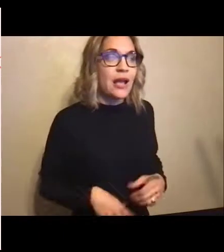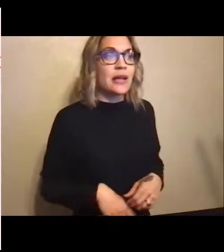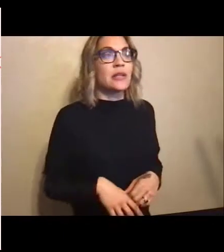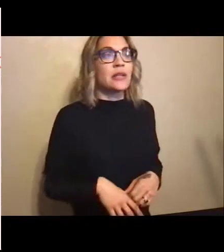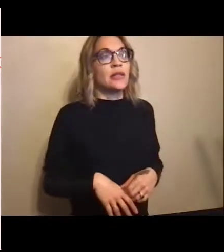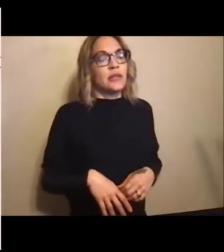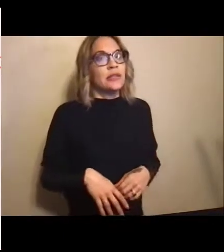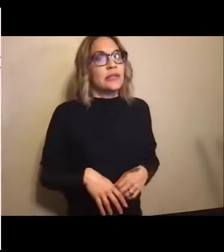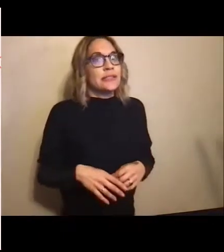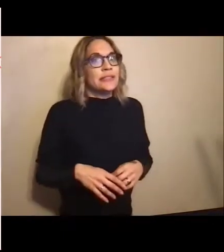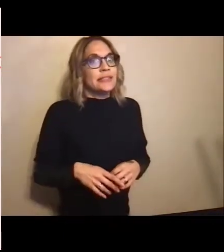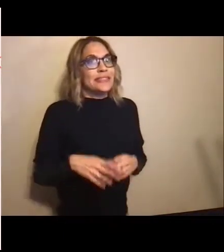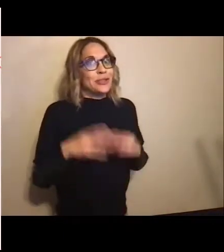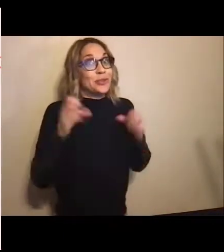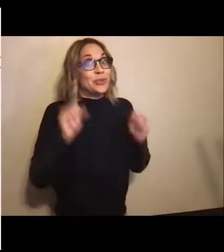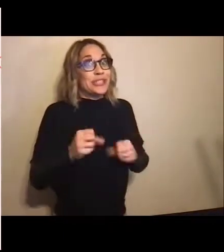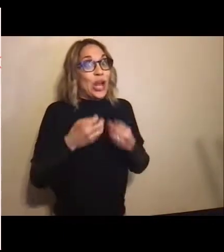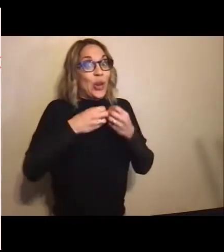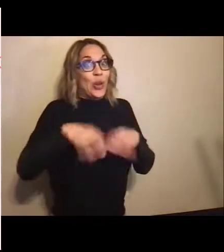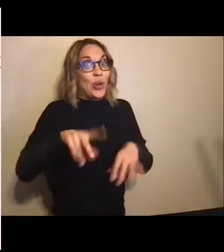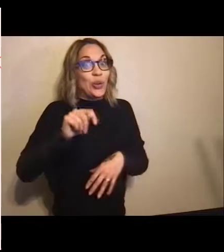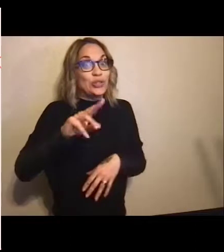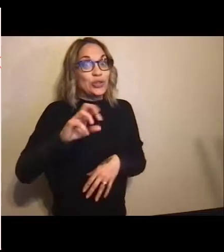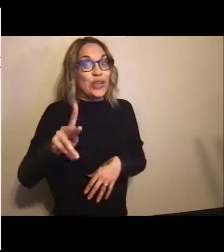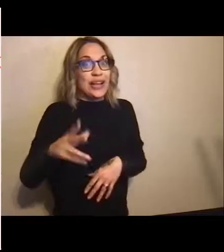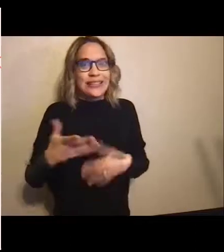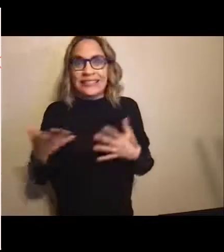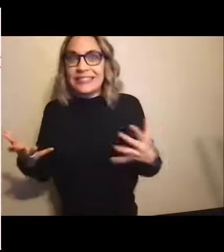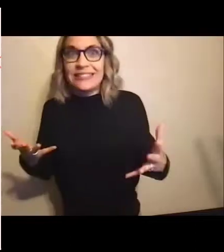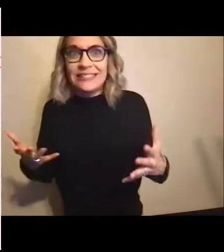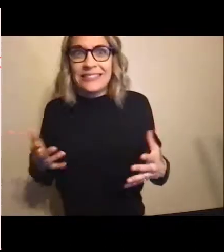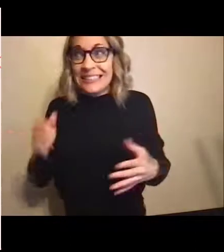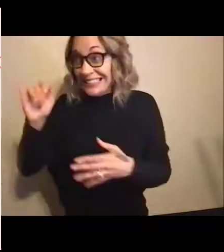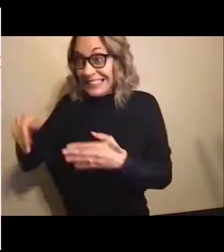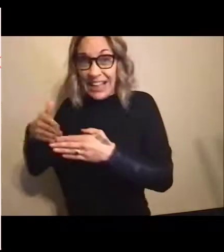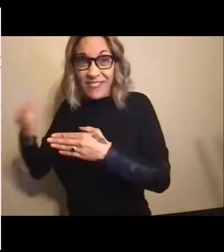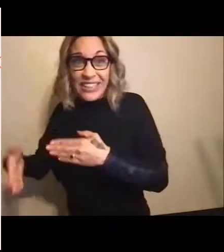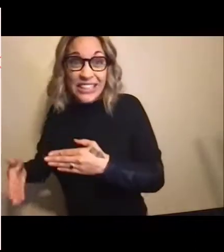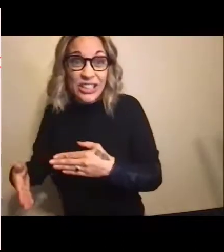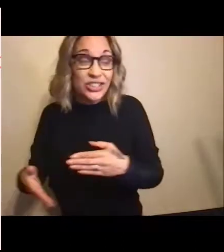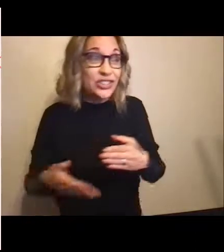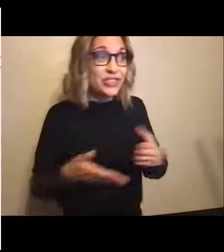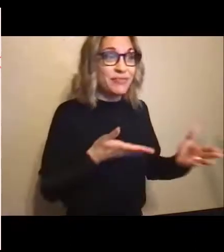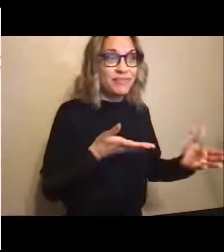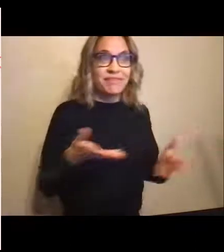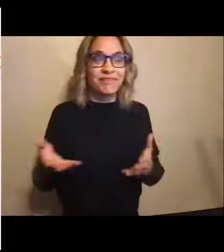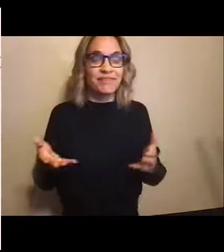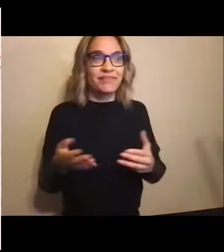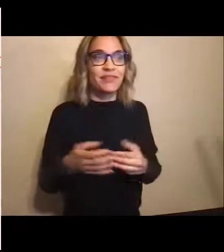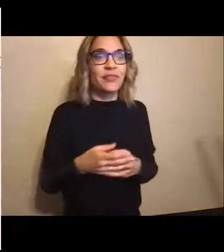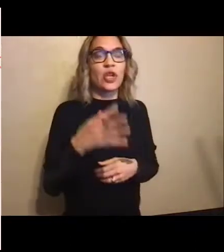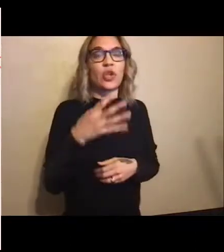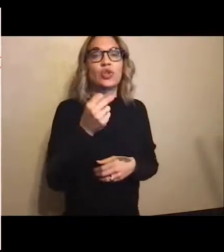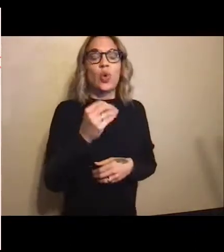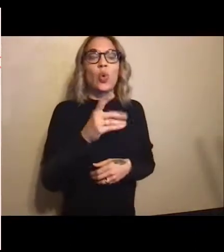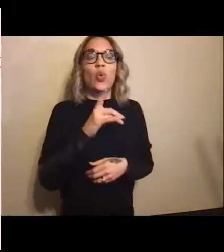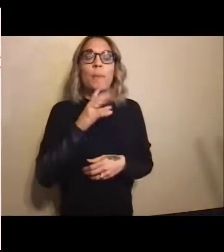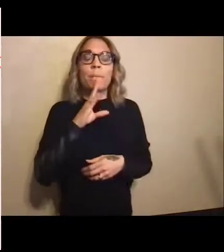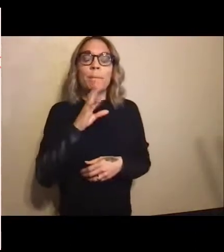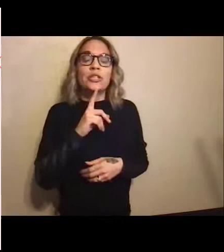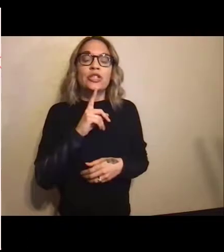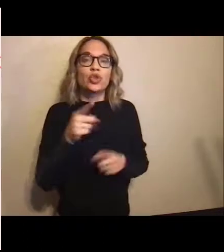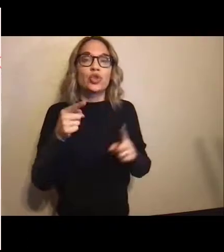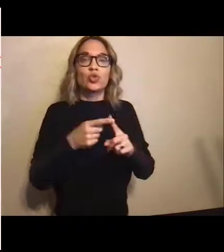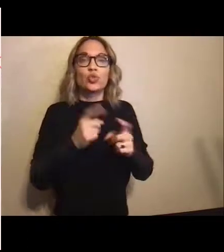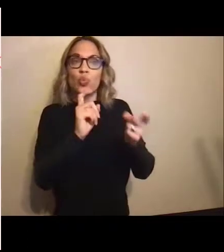and you have more clients coming in, you definitely can lose track of things. Was that task finished? Did